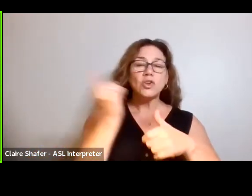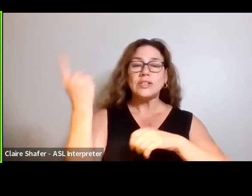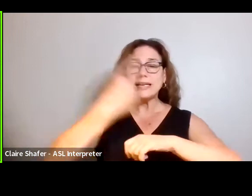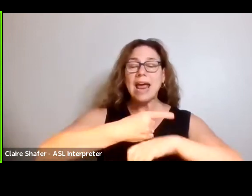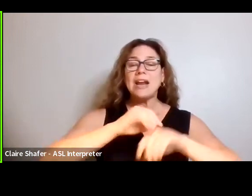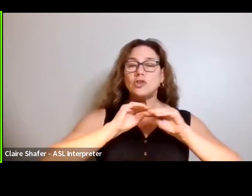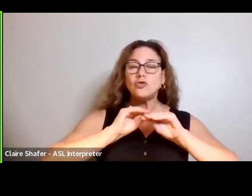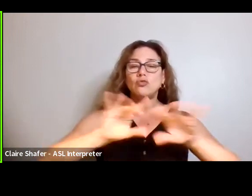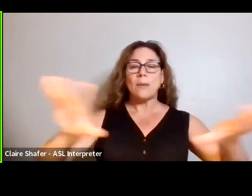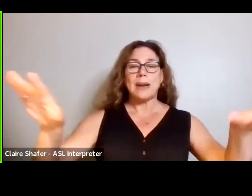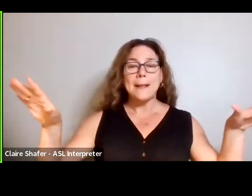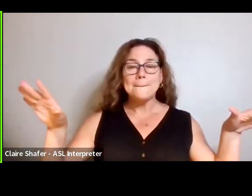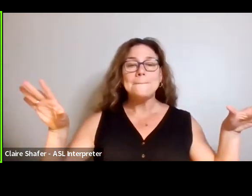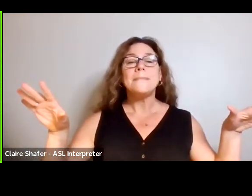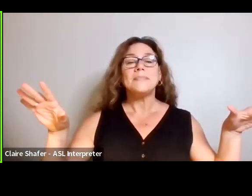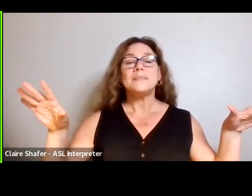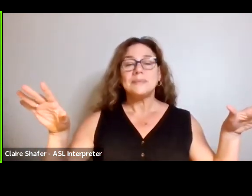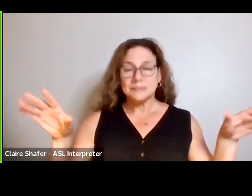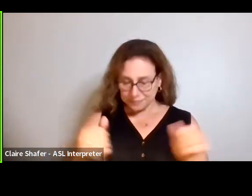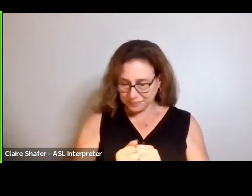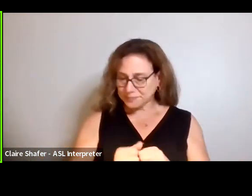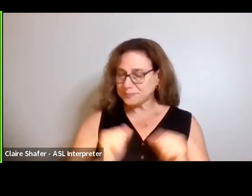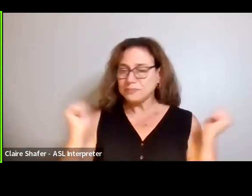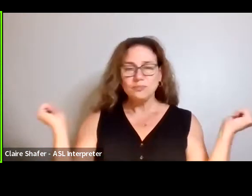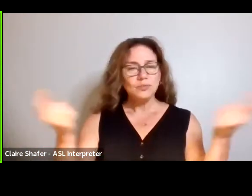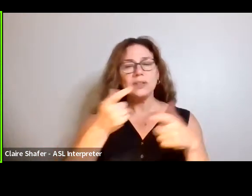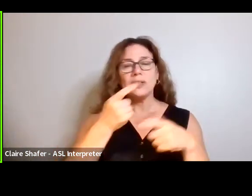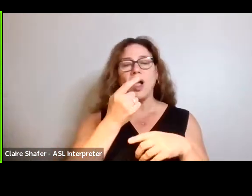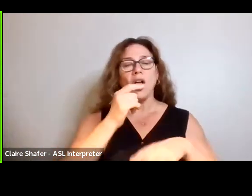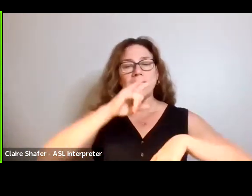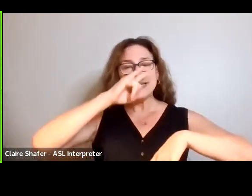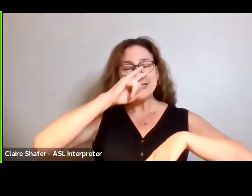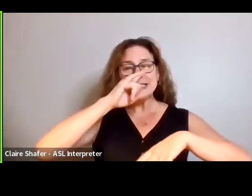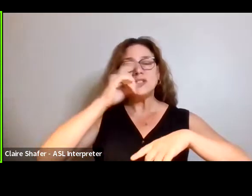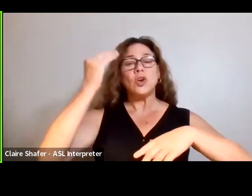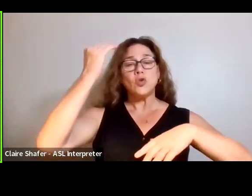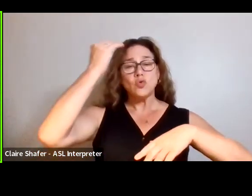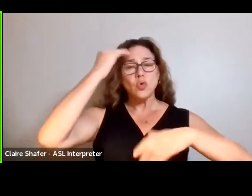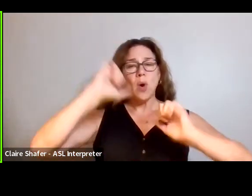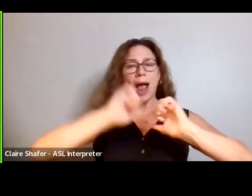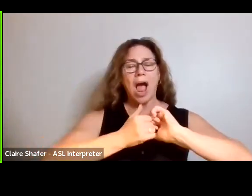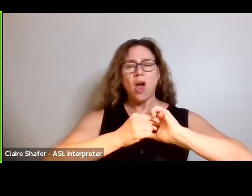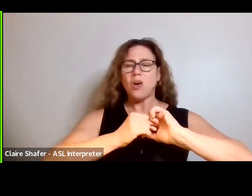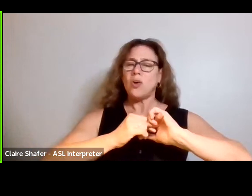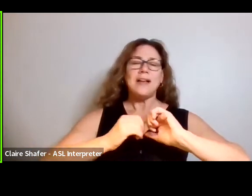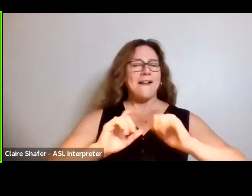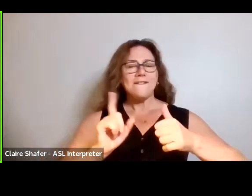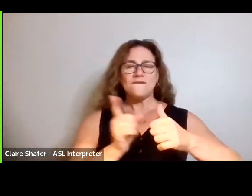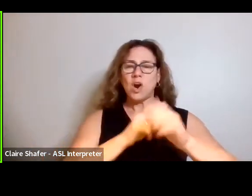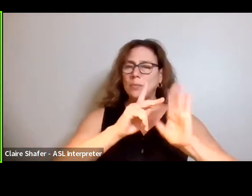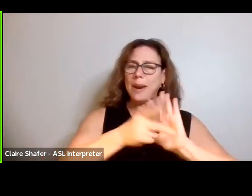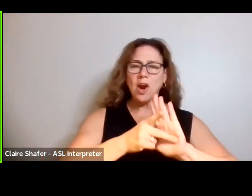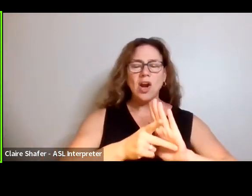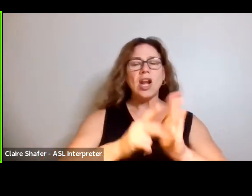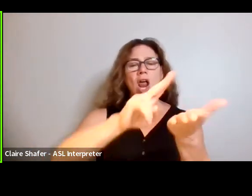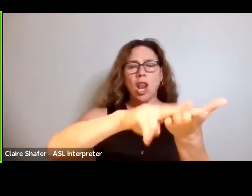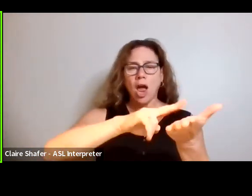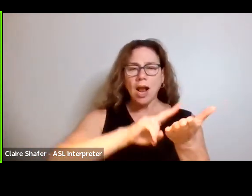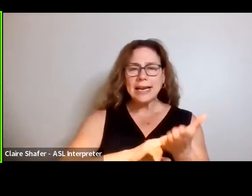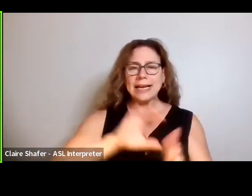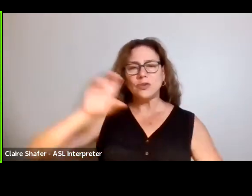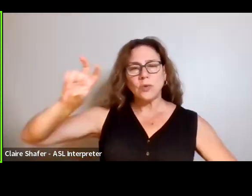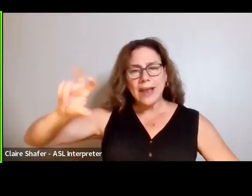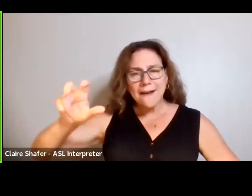out of Link Crew and into their first period classes already knowing how to log into Canvas, how to check their email, how